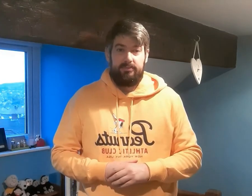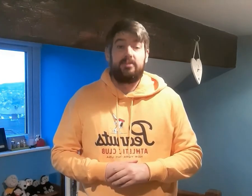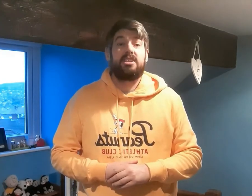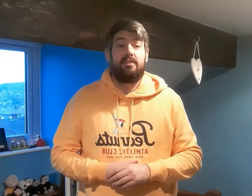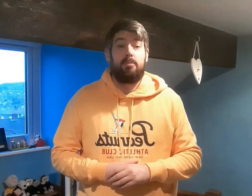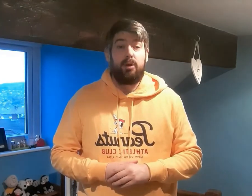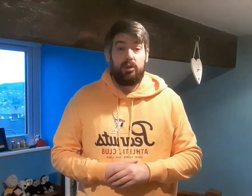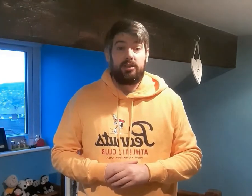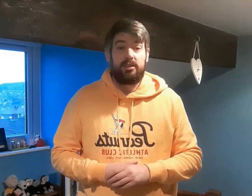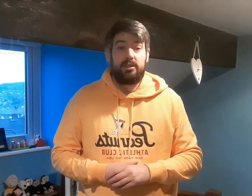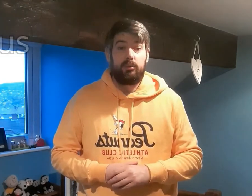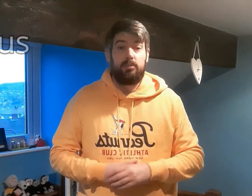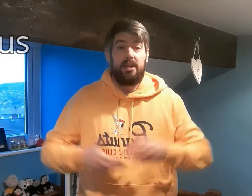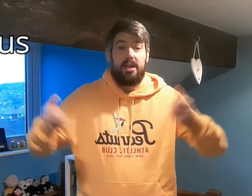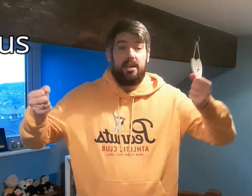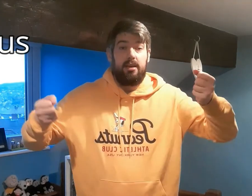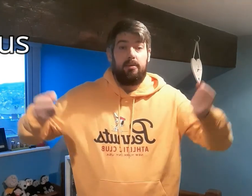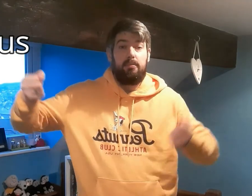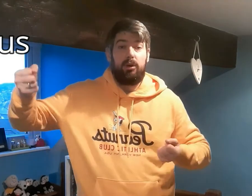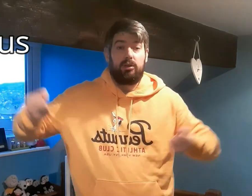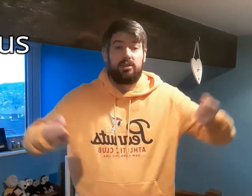The sign for bus would be bus.